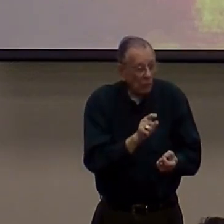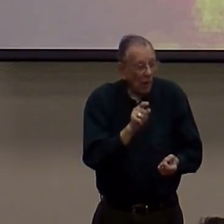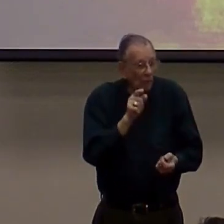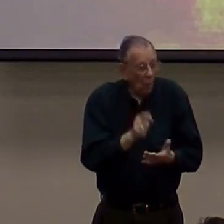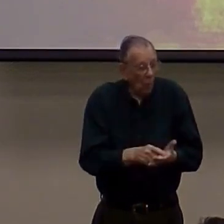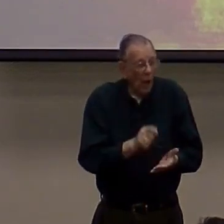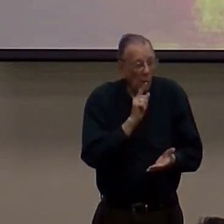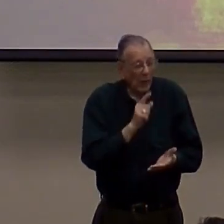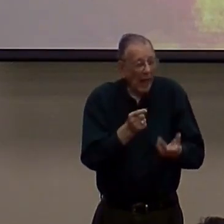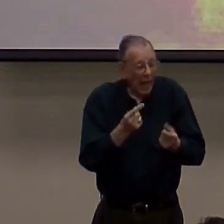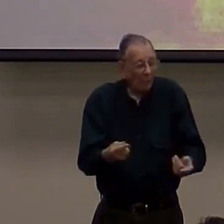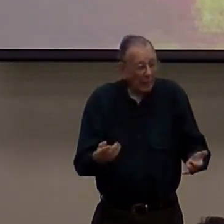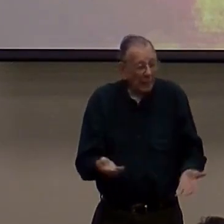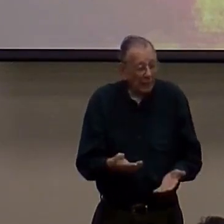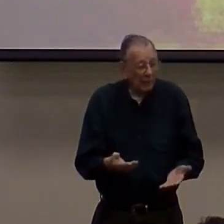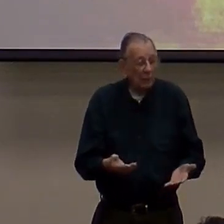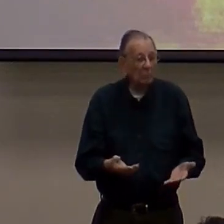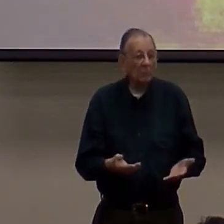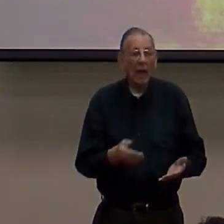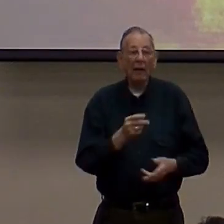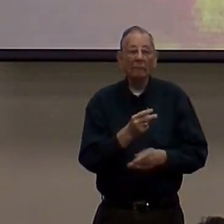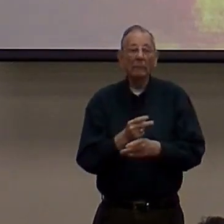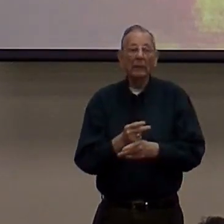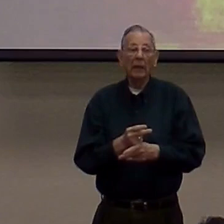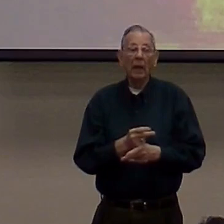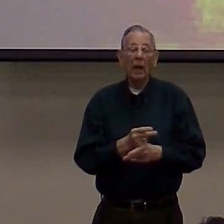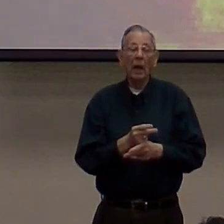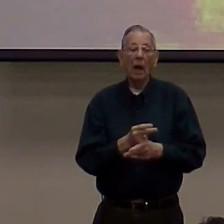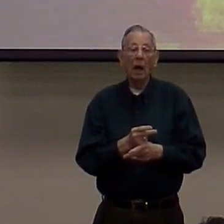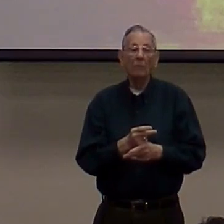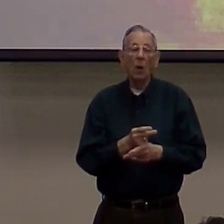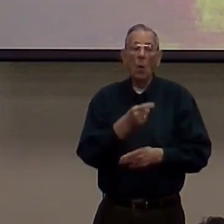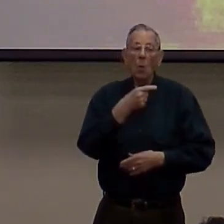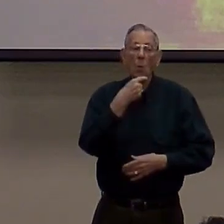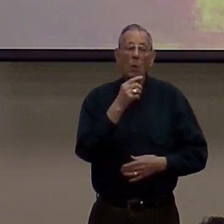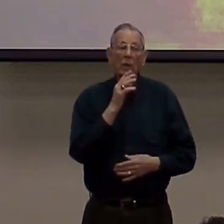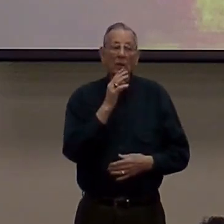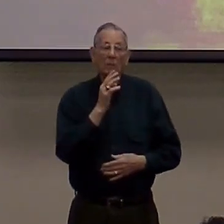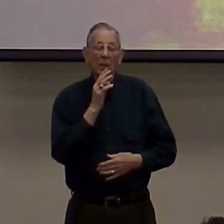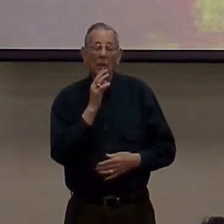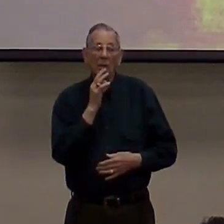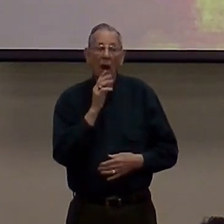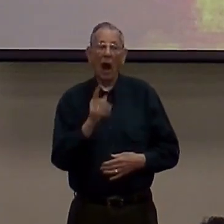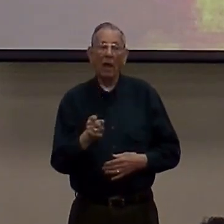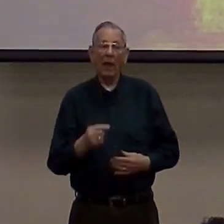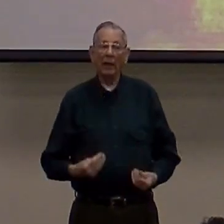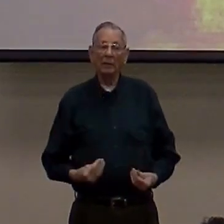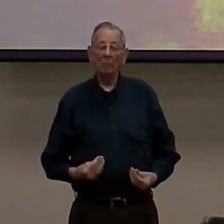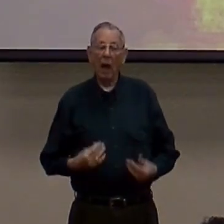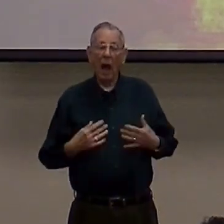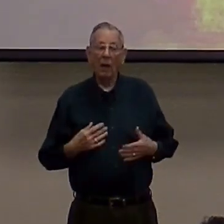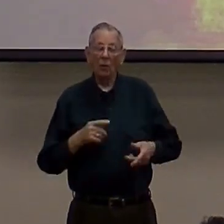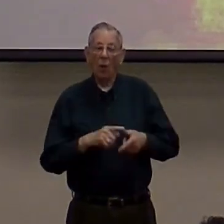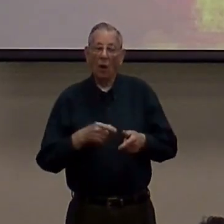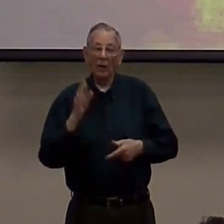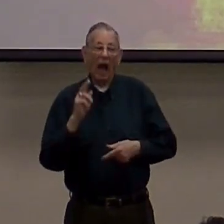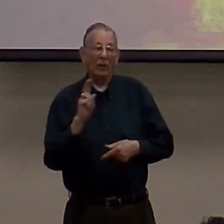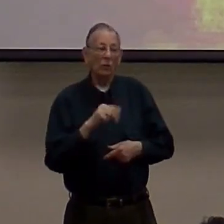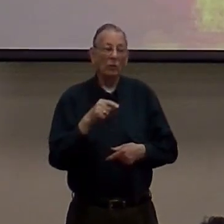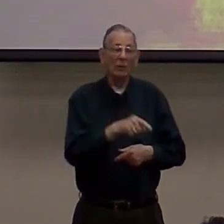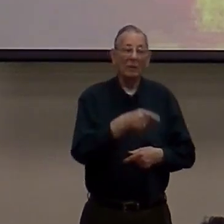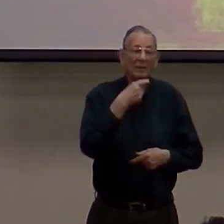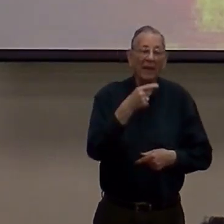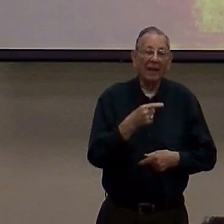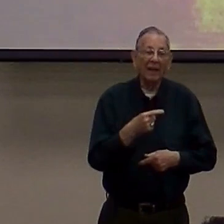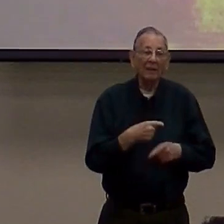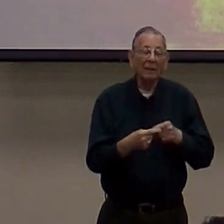what's actually happening here. So you have to be careful in that who's speaking, and are they really inspired, or did God use them to say something?